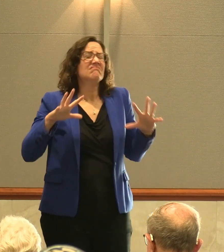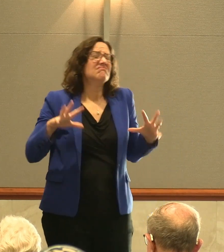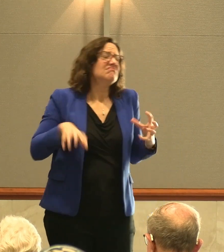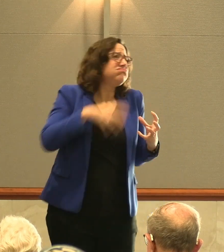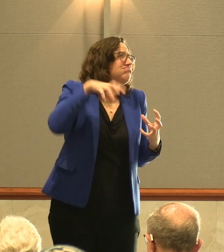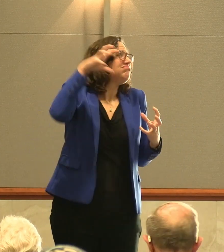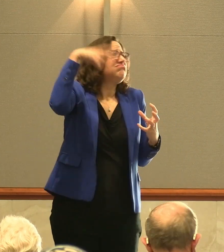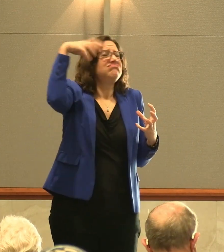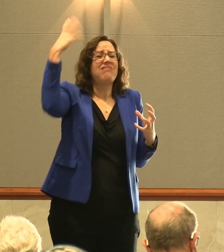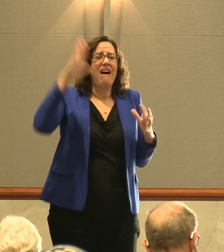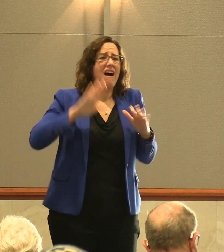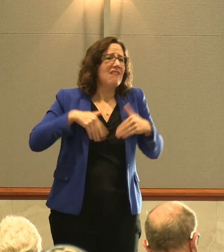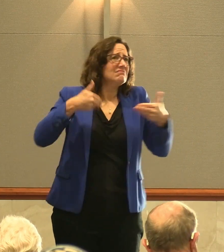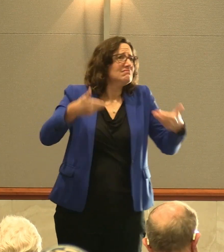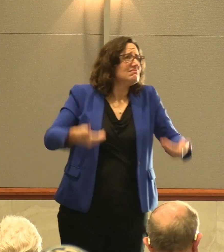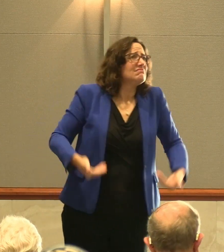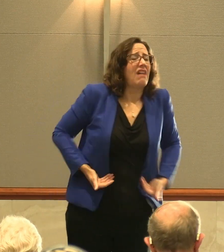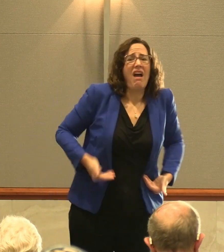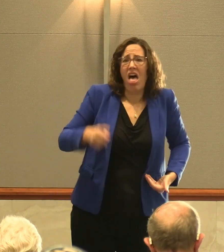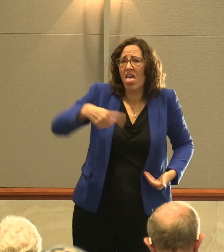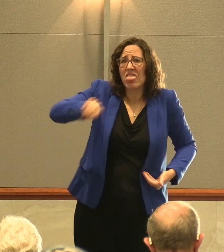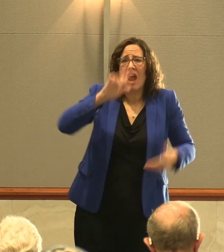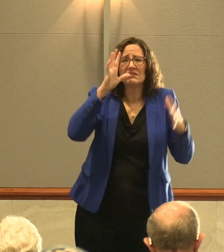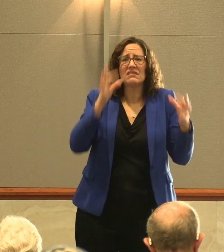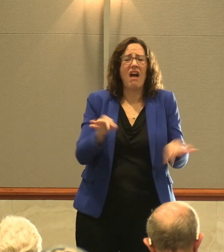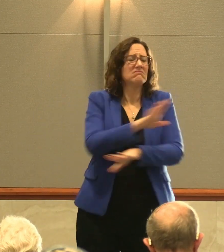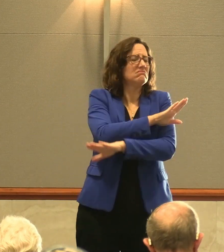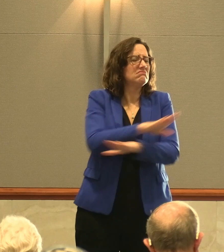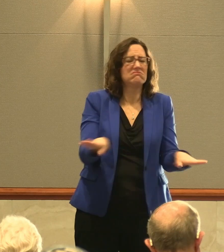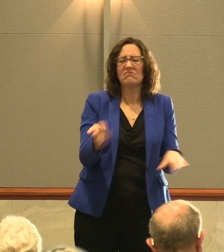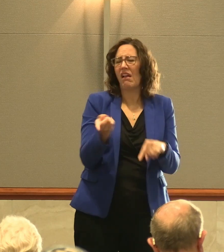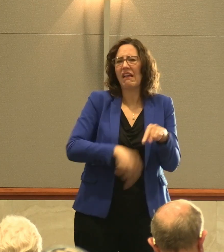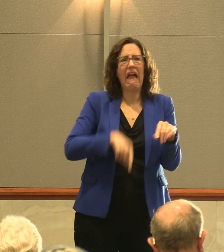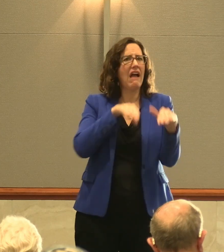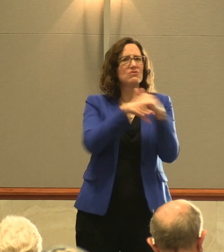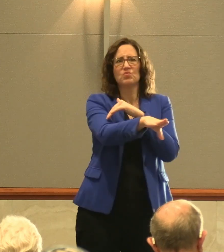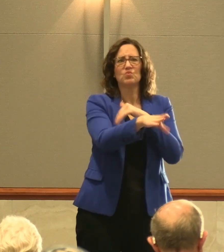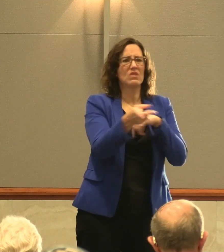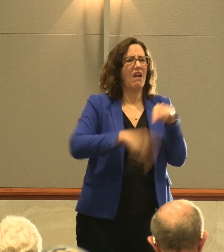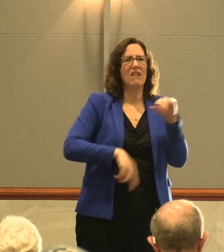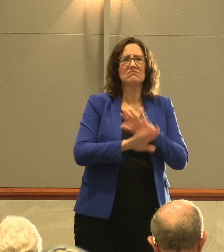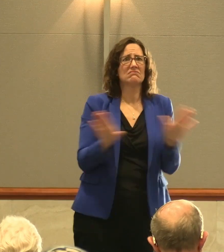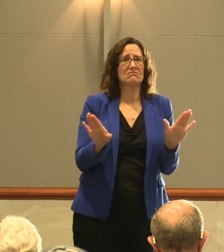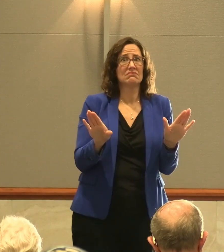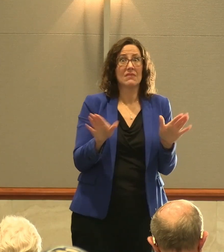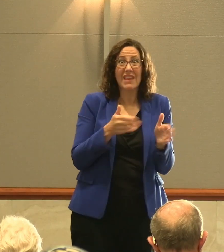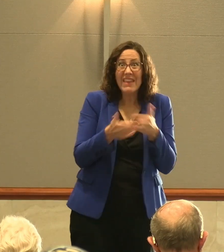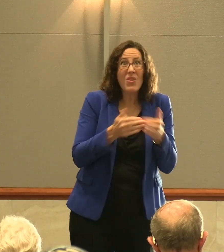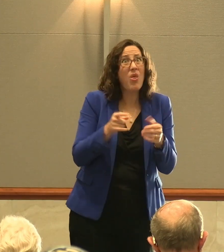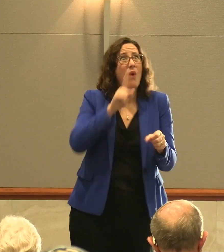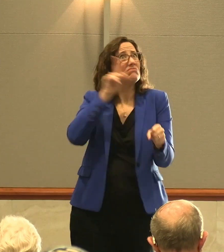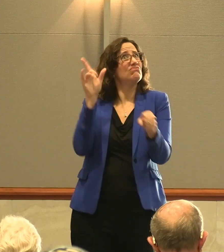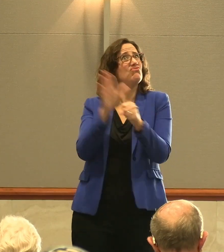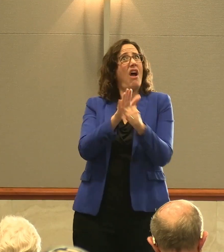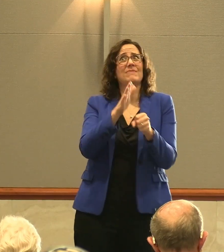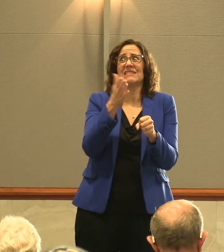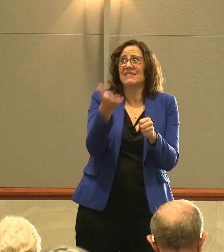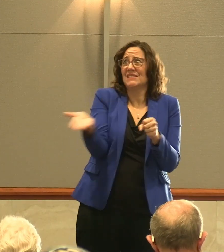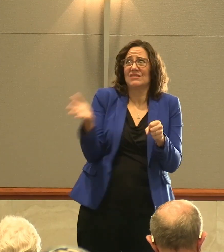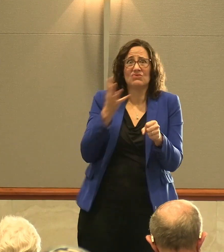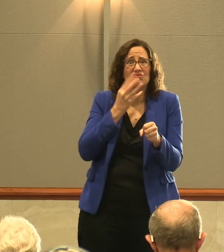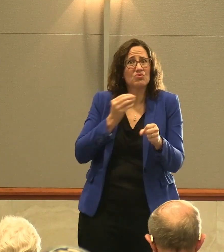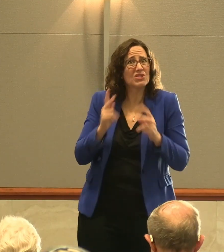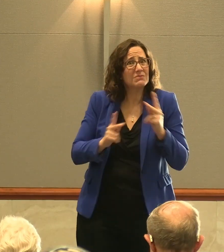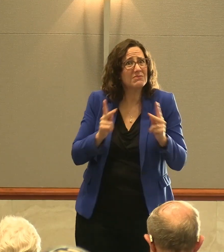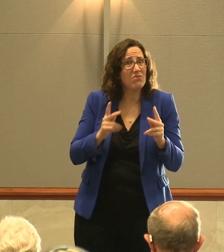utter tizzy, and they decide they can't move forward, even though this has been a promise to the Jewish